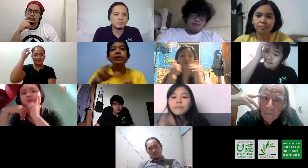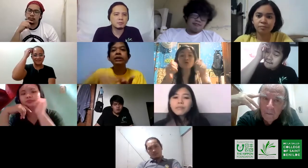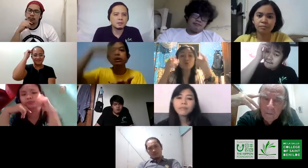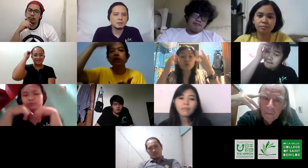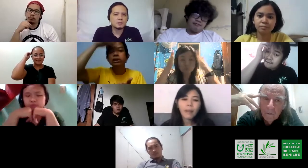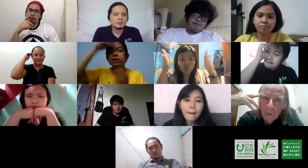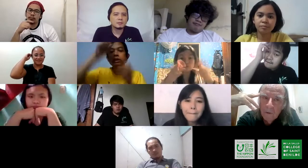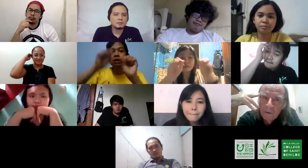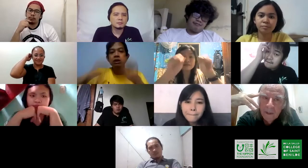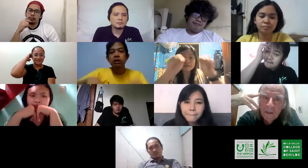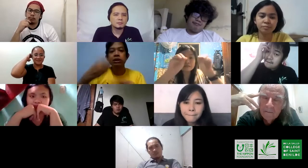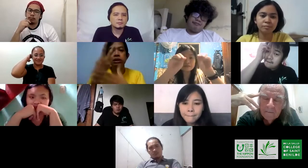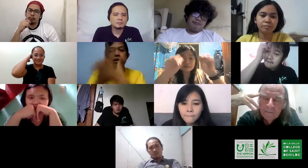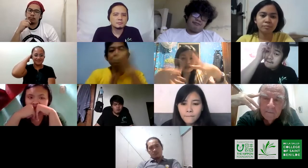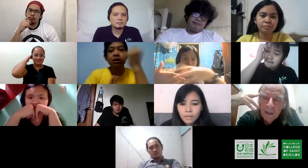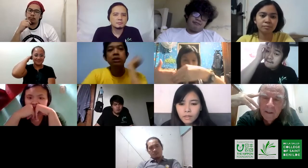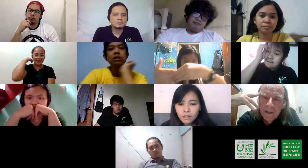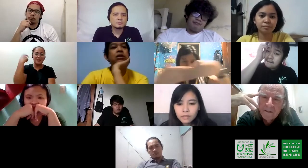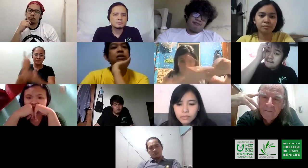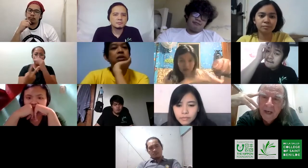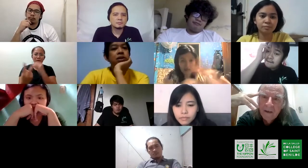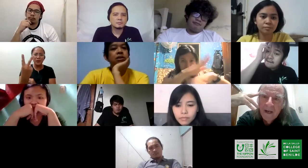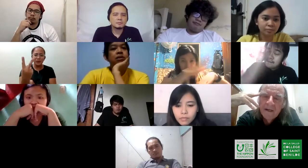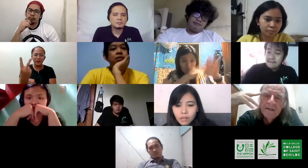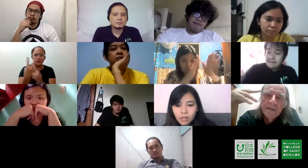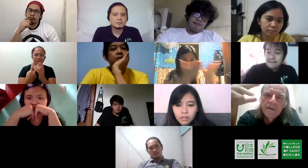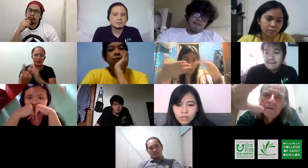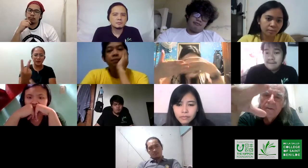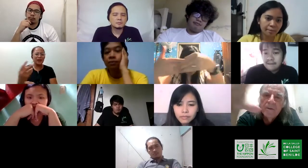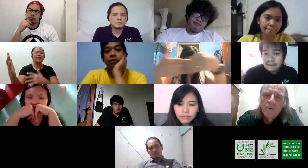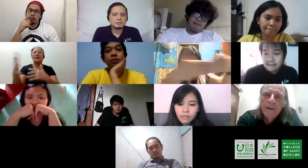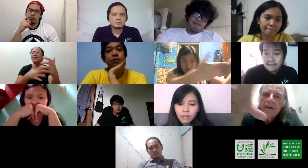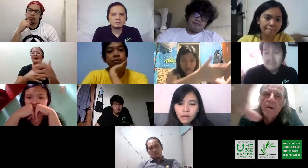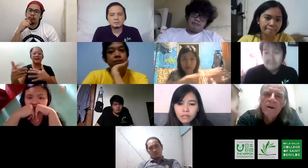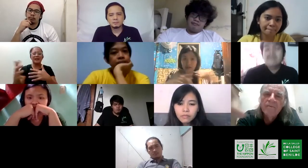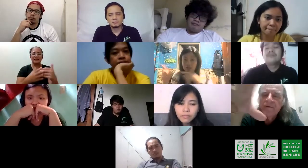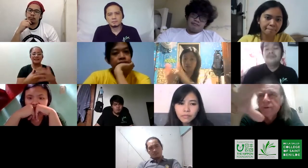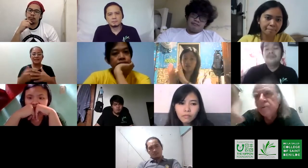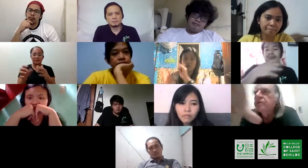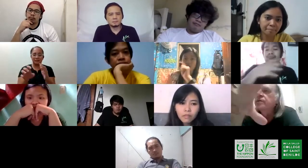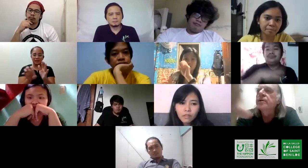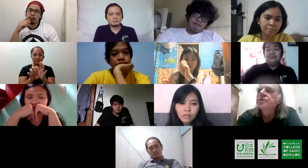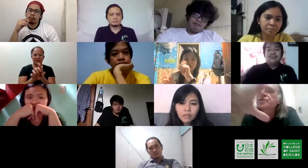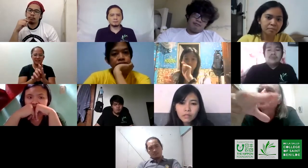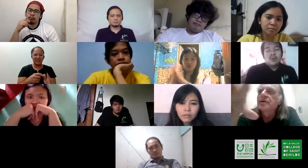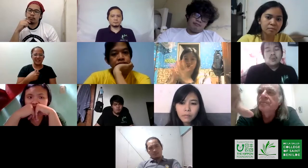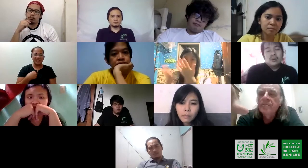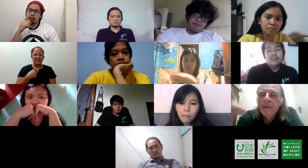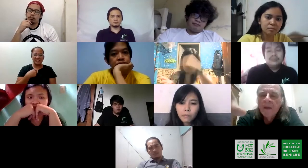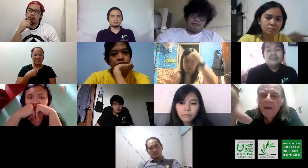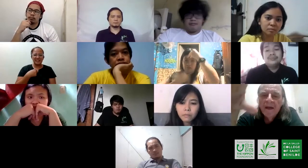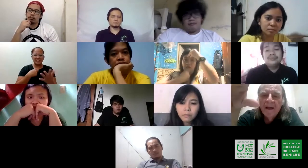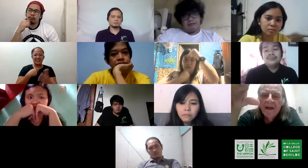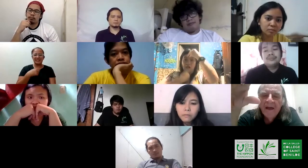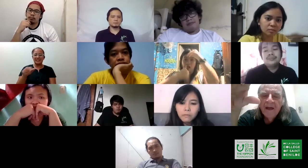both. Both, yeah. Yeah, it doesn't matter. See, you're making artificial distinctions here.